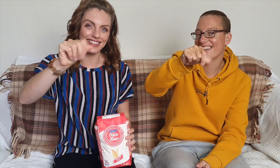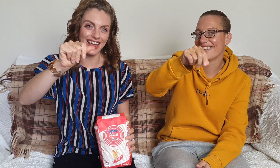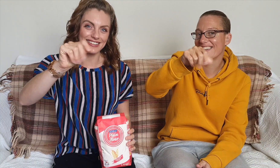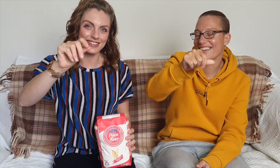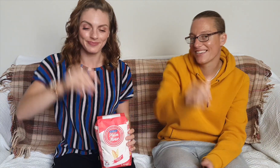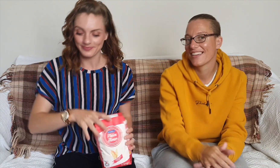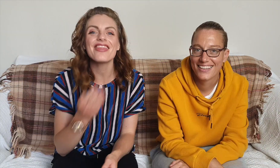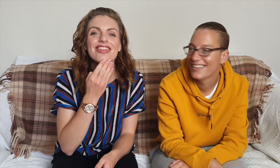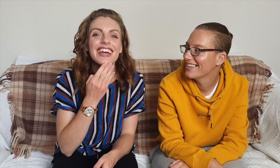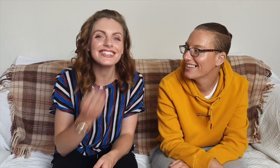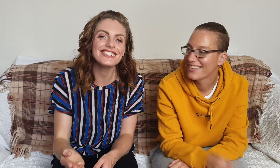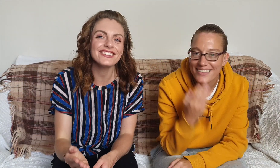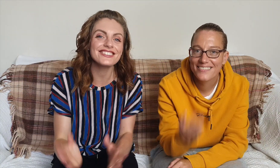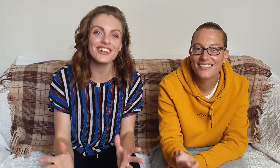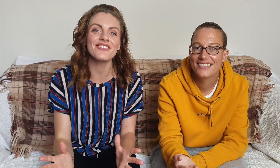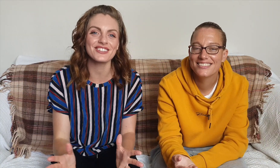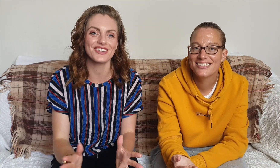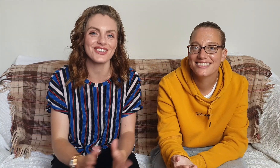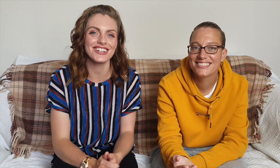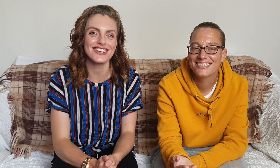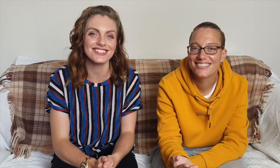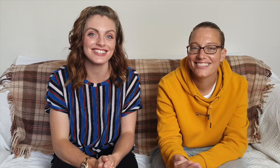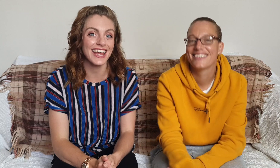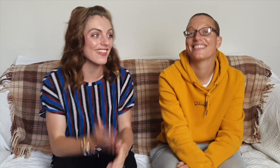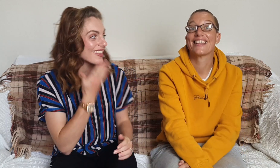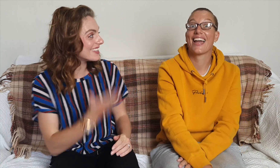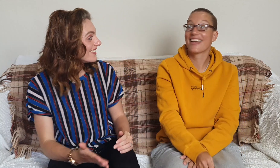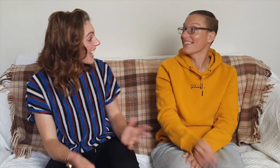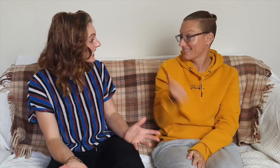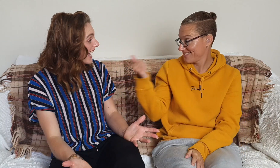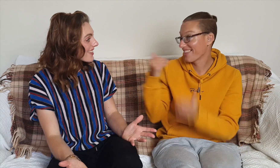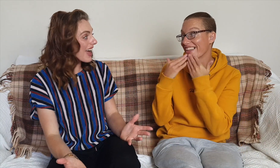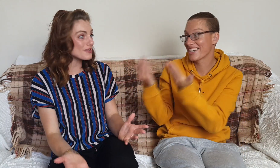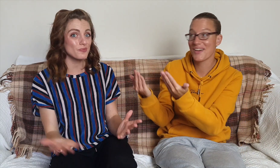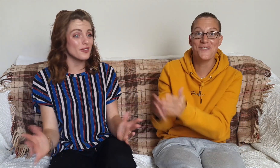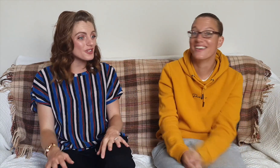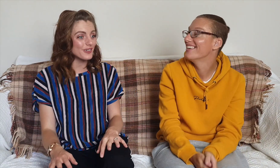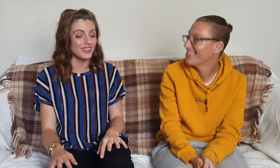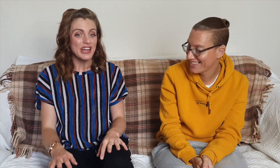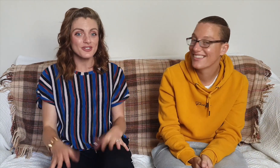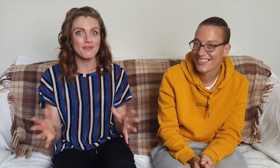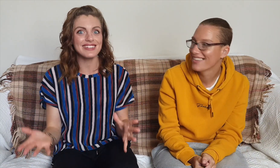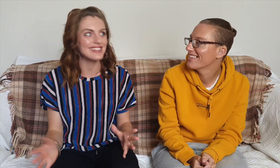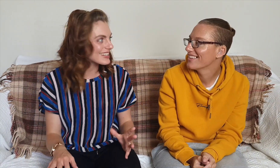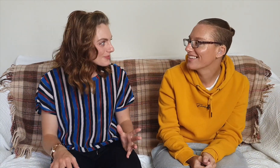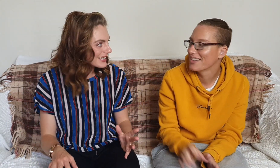that. Thank you so much for joining us today, and thank you, Kellyanne. That was wonderful. So it means next week,